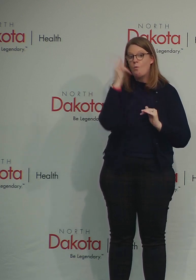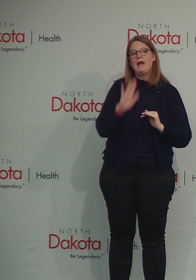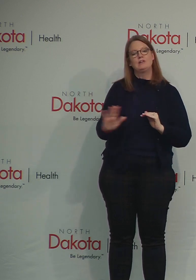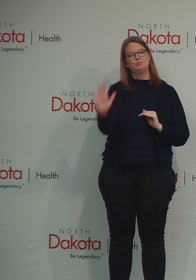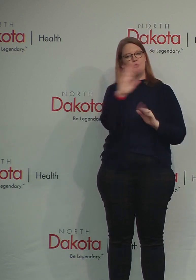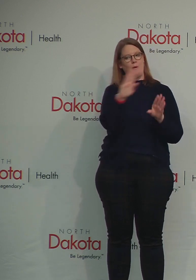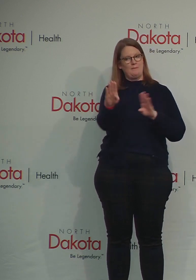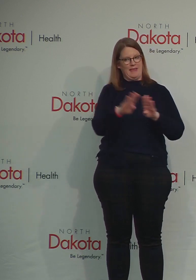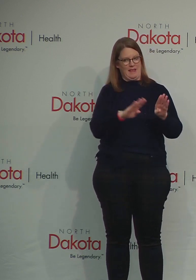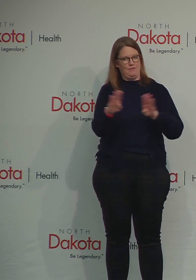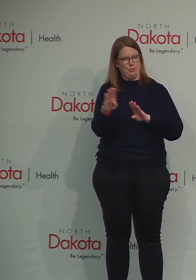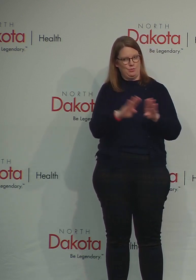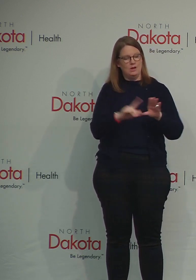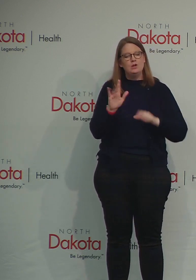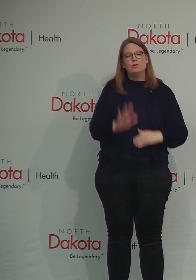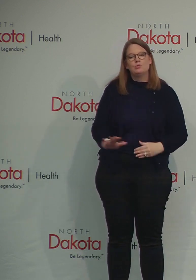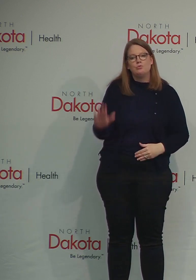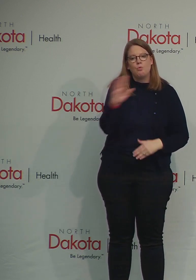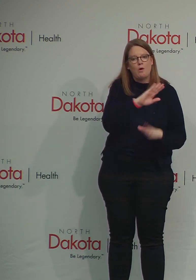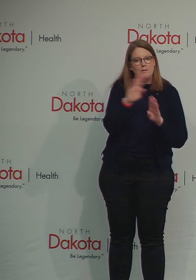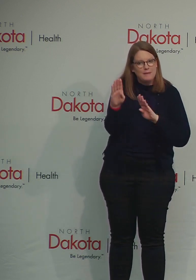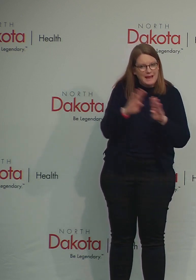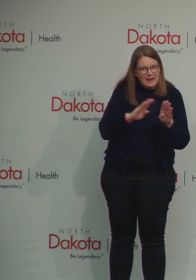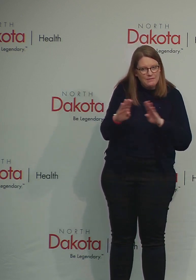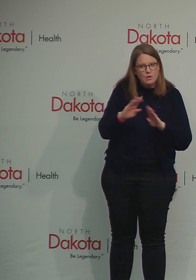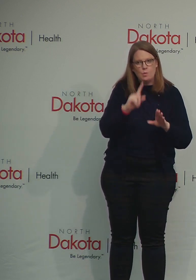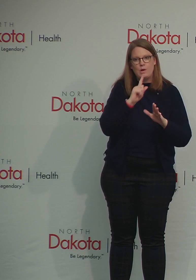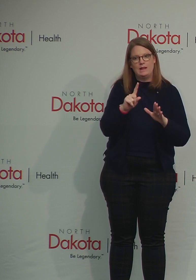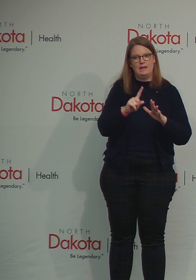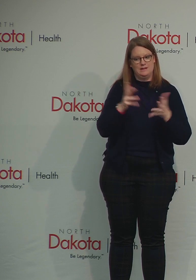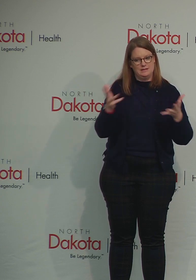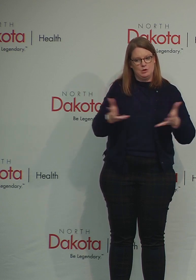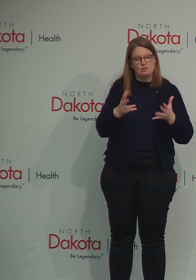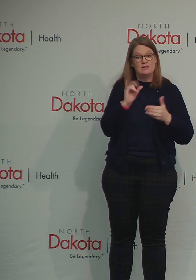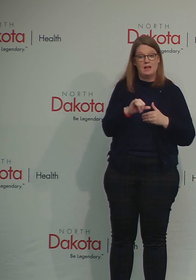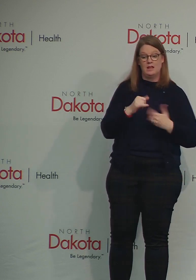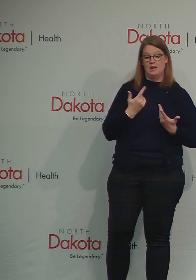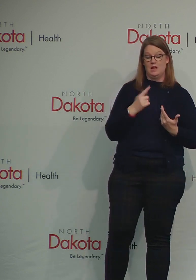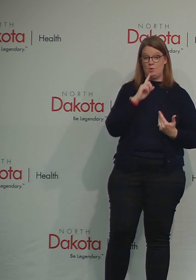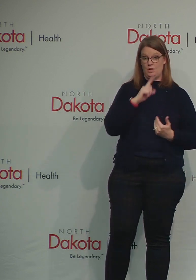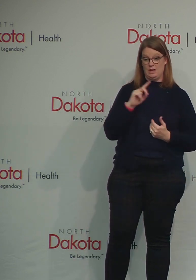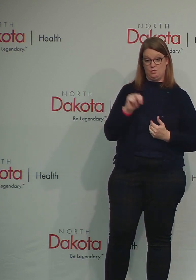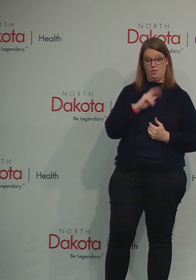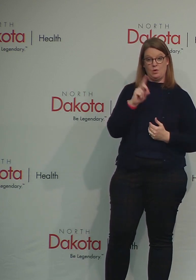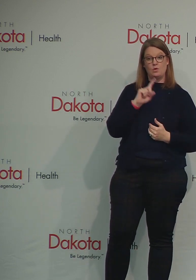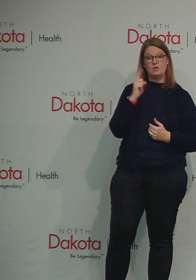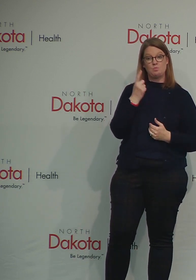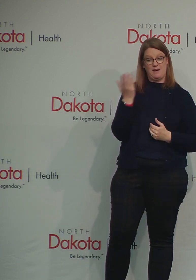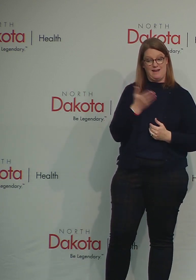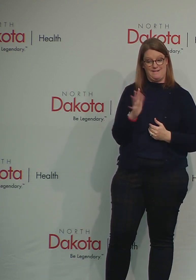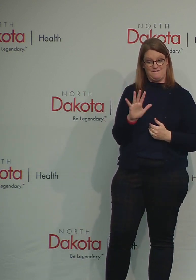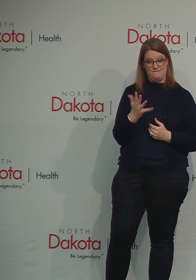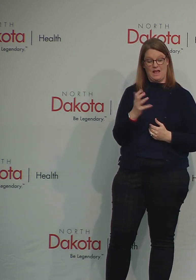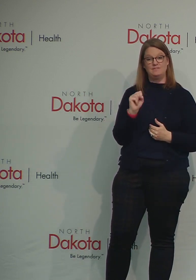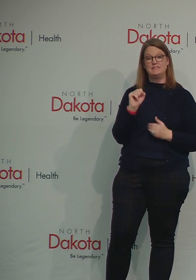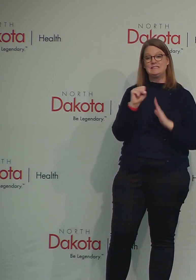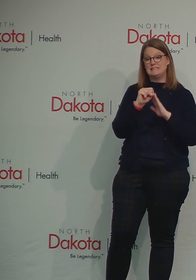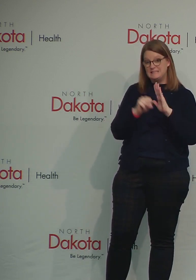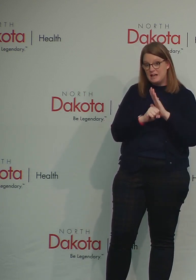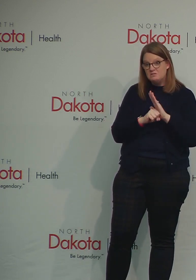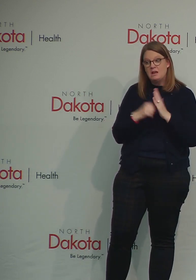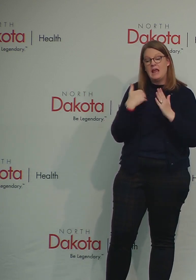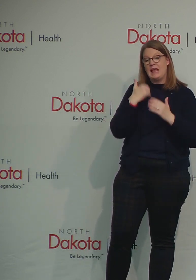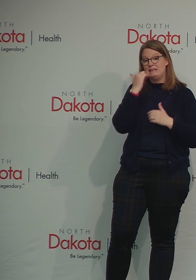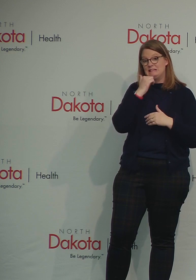to those outcomes. In fact, North Dakota is one of only 5 states to see the daily cases go down in the last